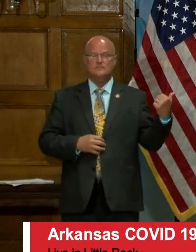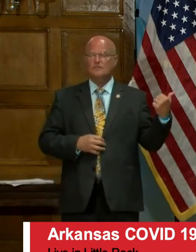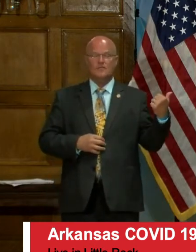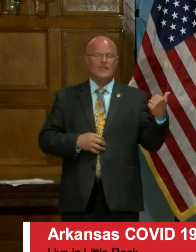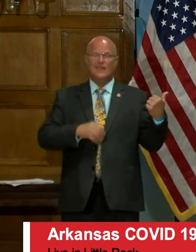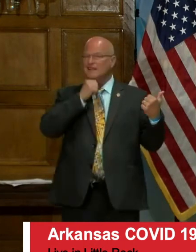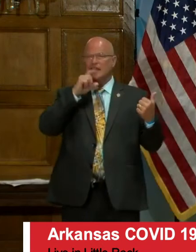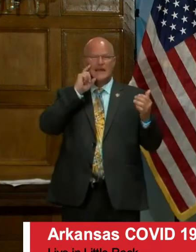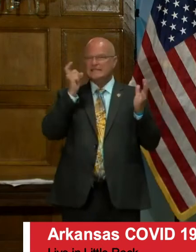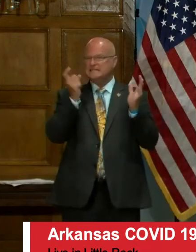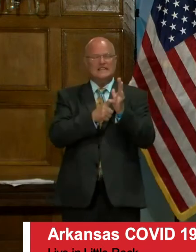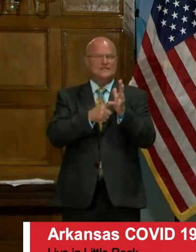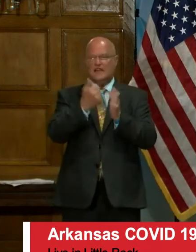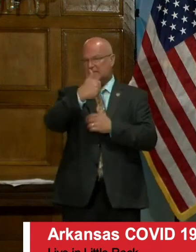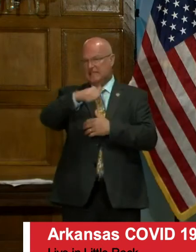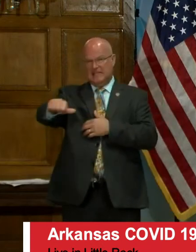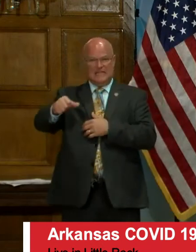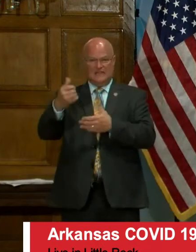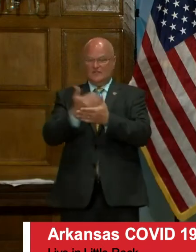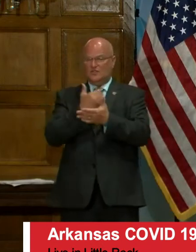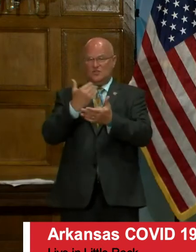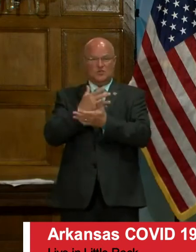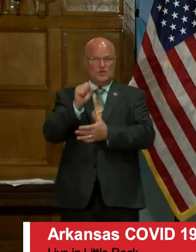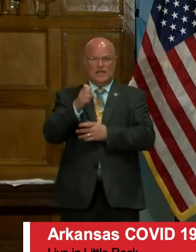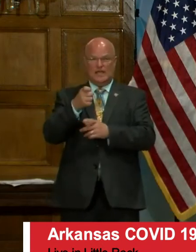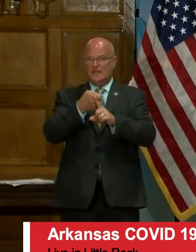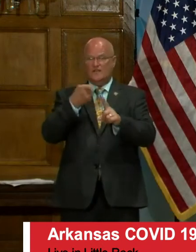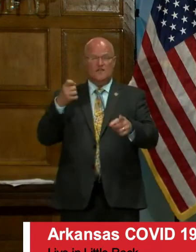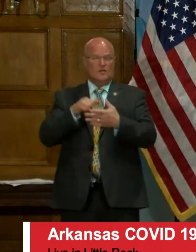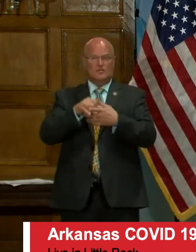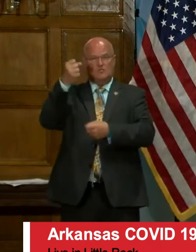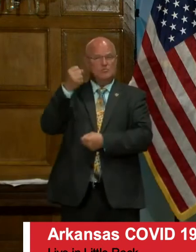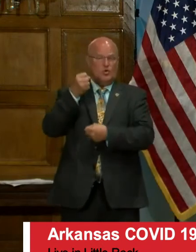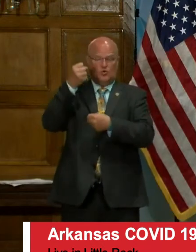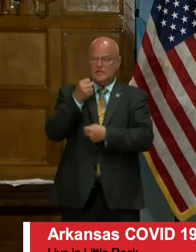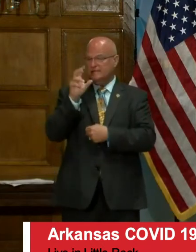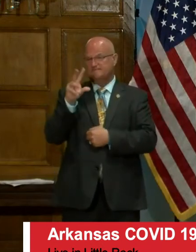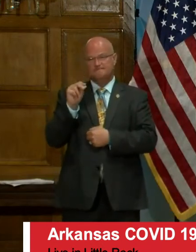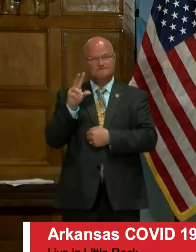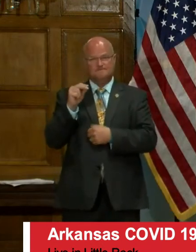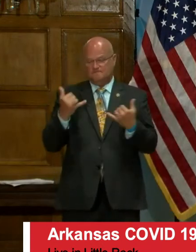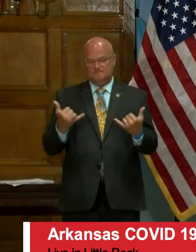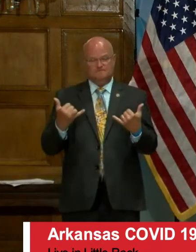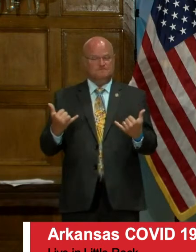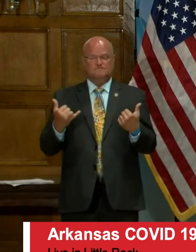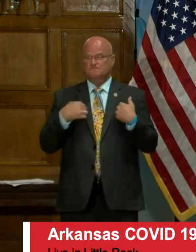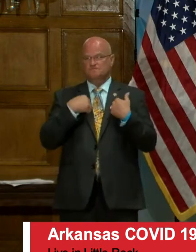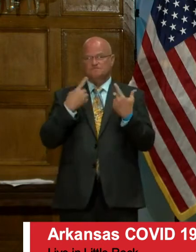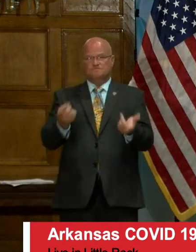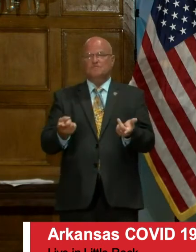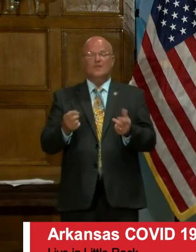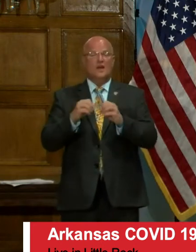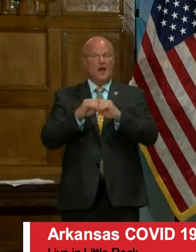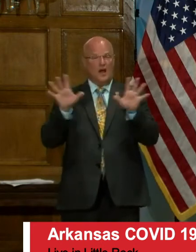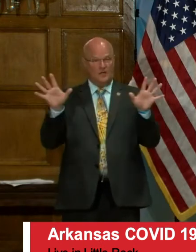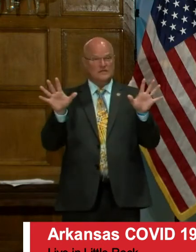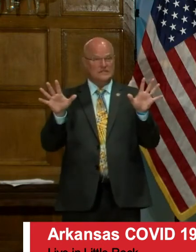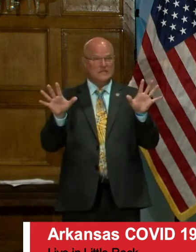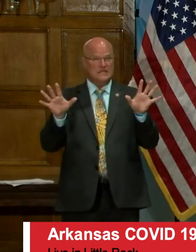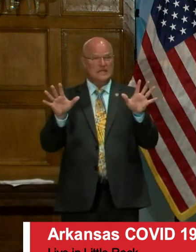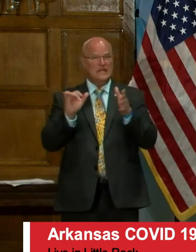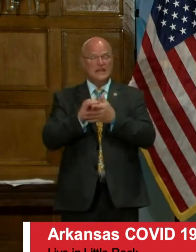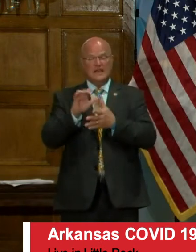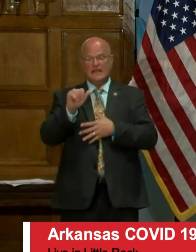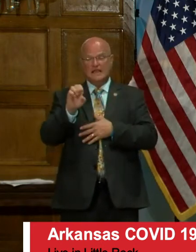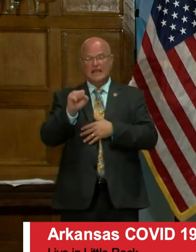not identified any of the new cases from the protests at this point. Obviously,